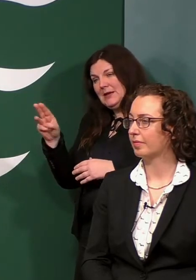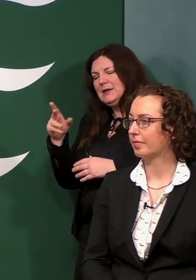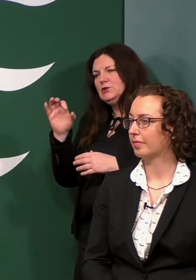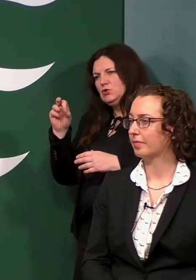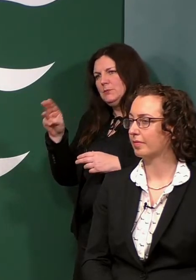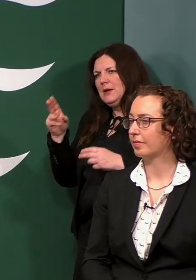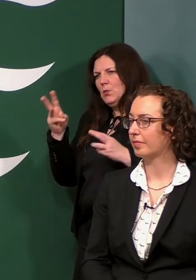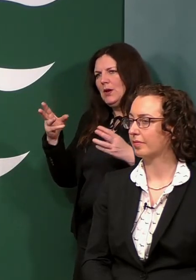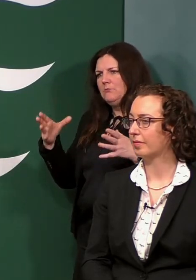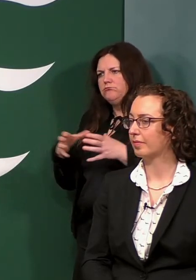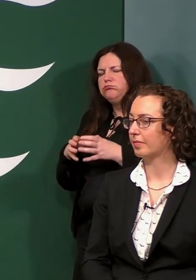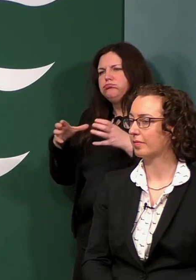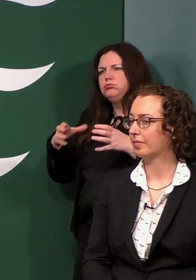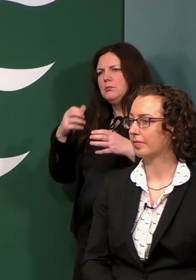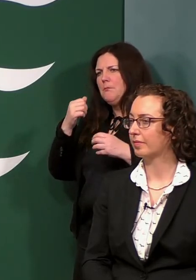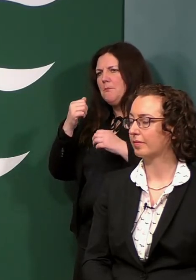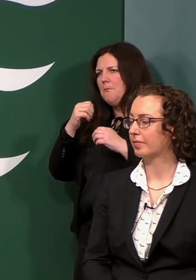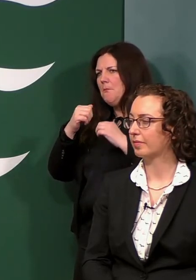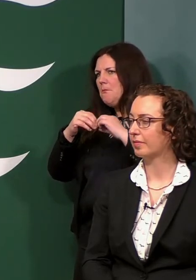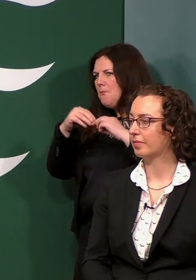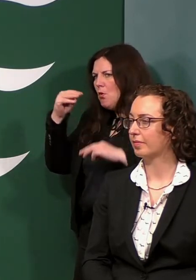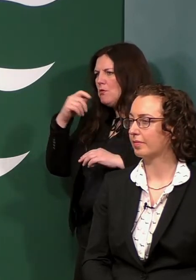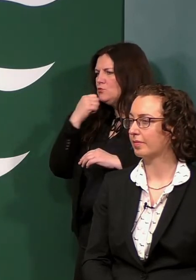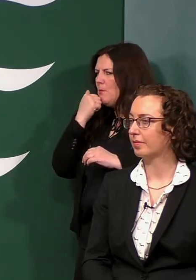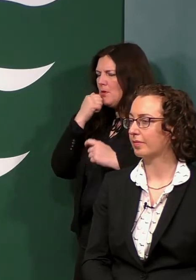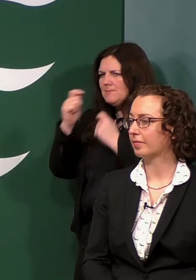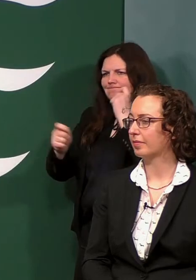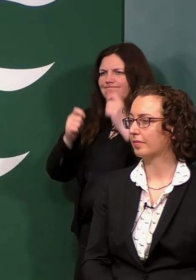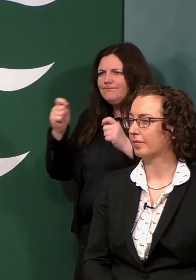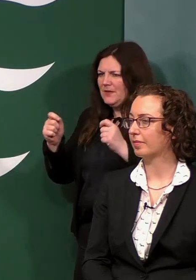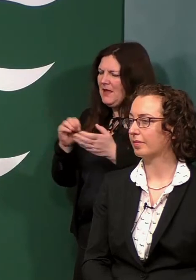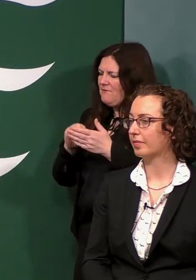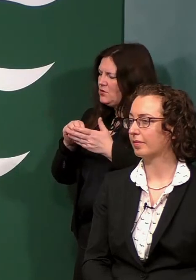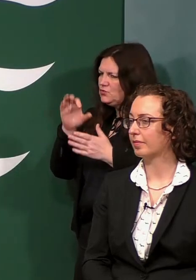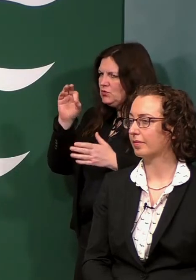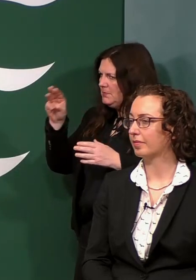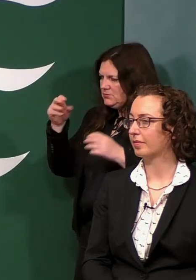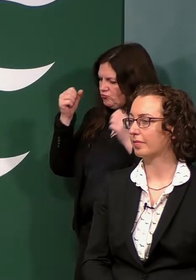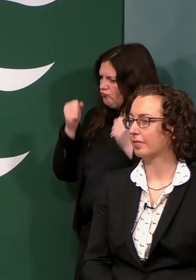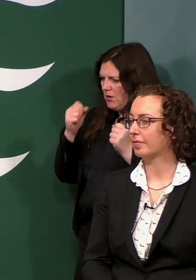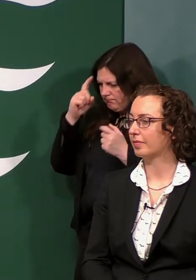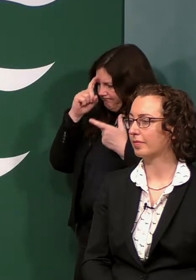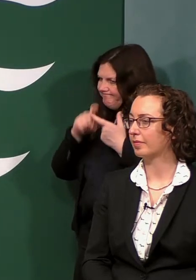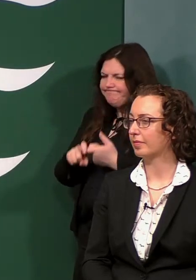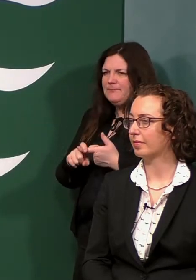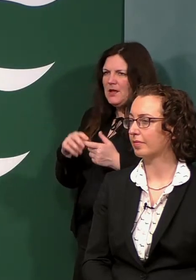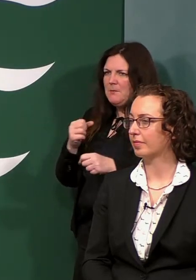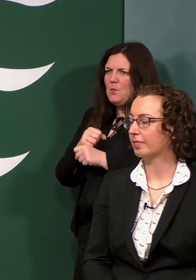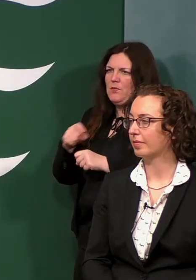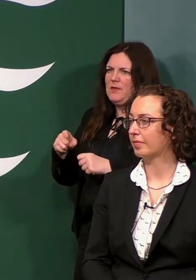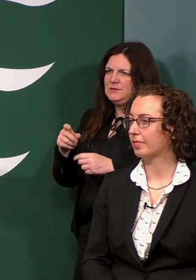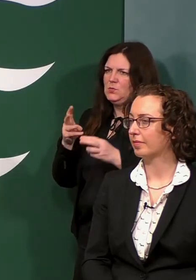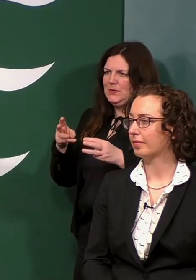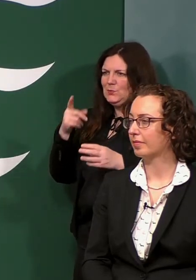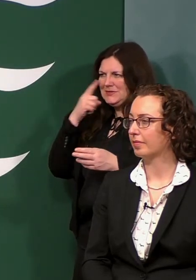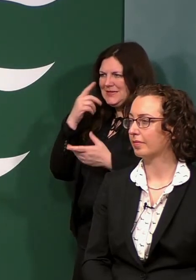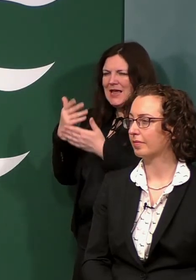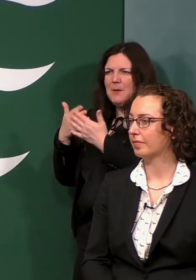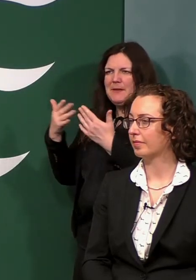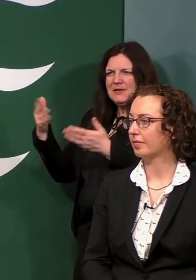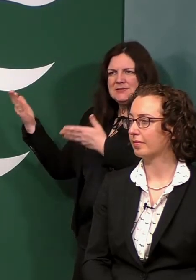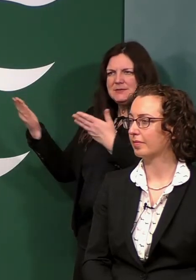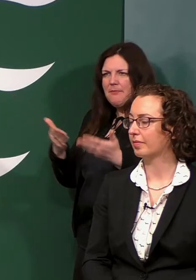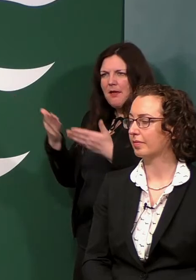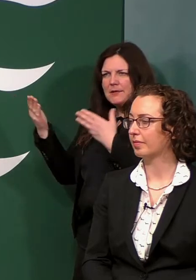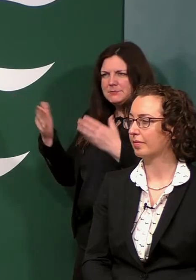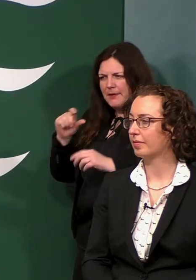to be ramping up over the next number of weeks. There's a really strong commitment there from general practice, and we're seeing that in the numbers, even in terms of supply and so on, the orders that are coming